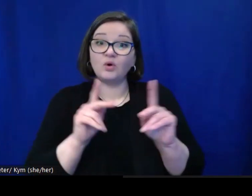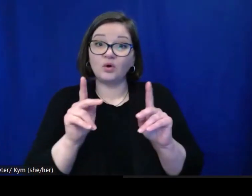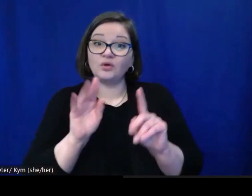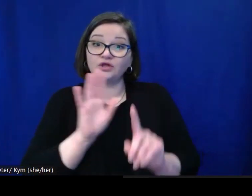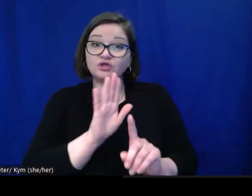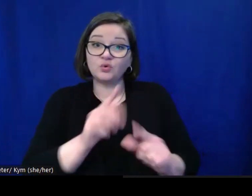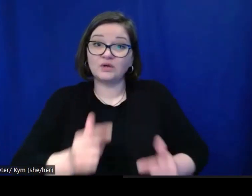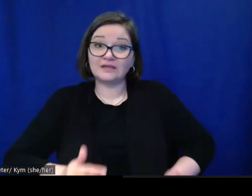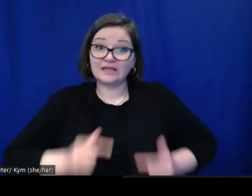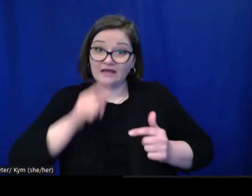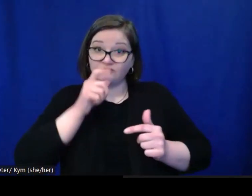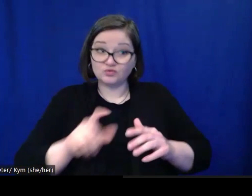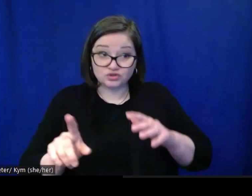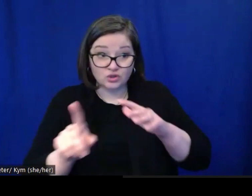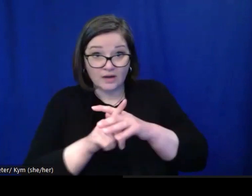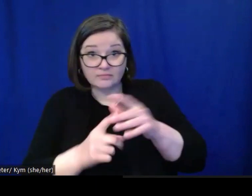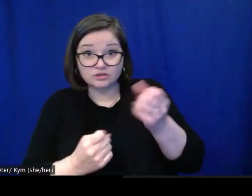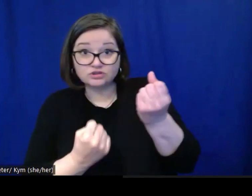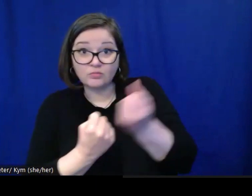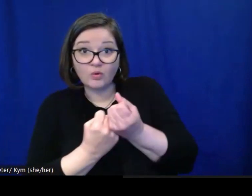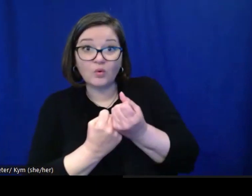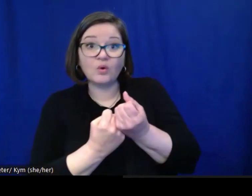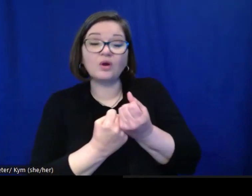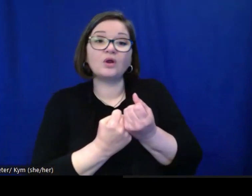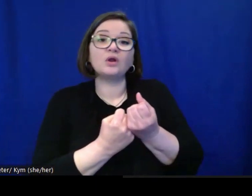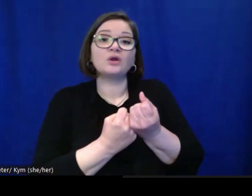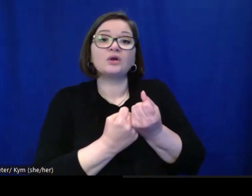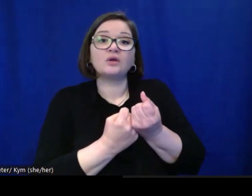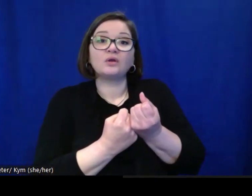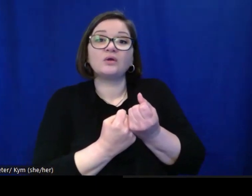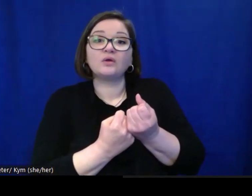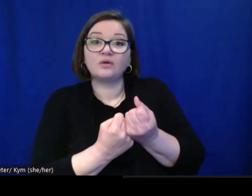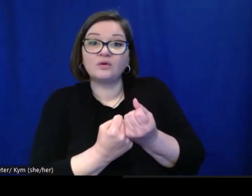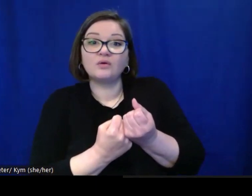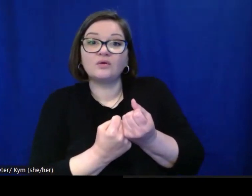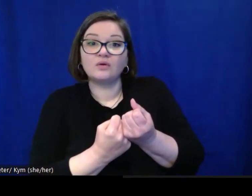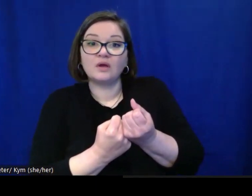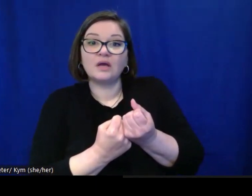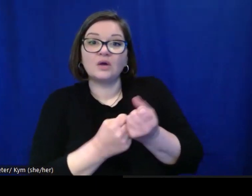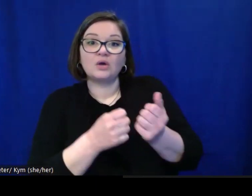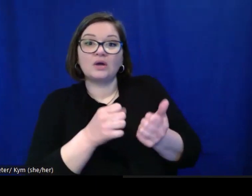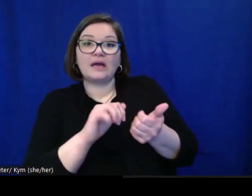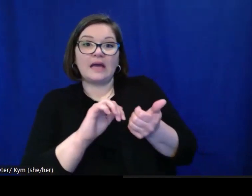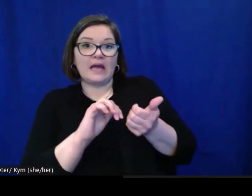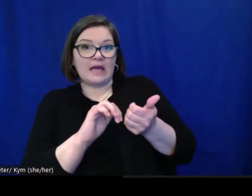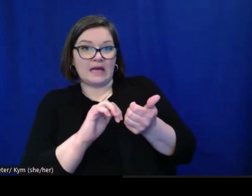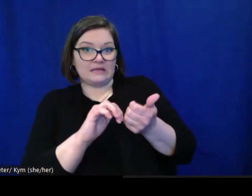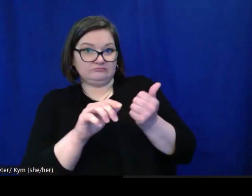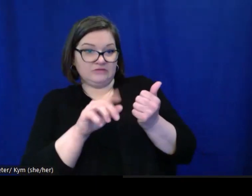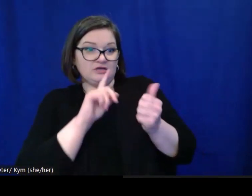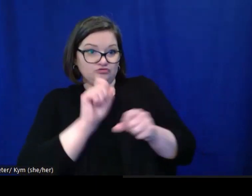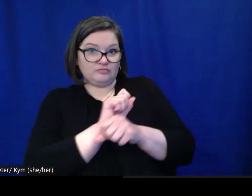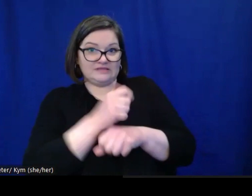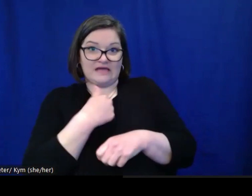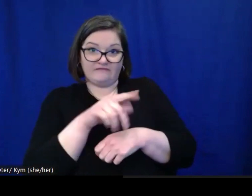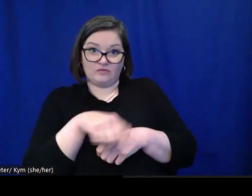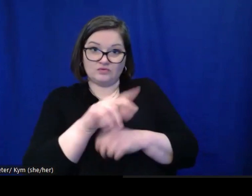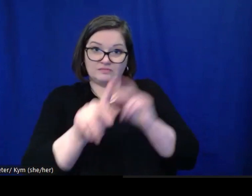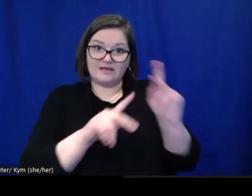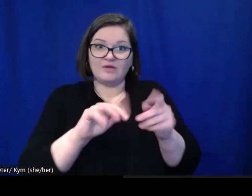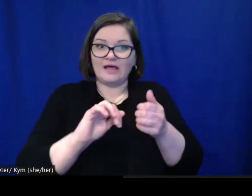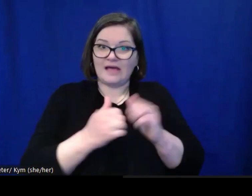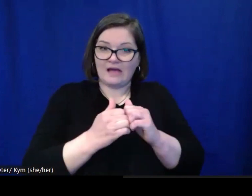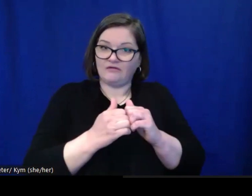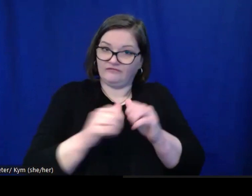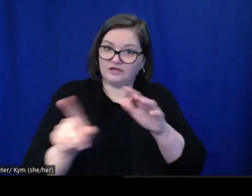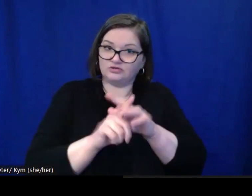been supportive and helpful that I can share? And I am so incredibly lucky that I have so